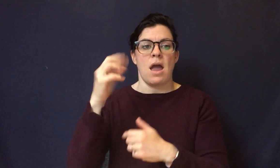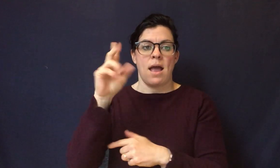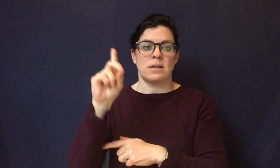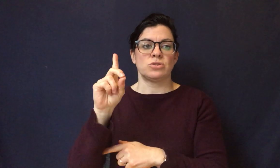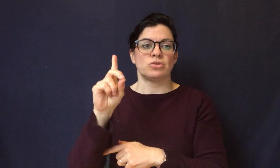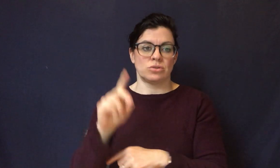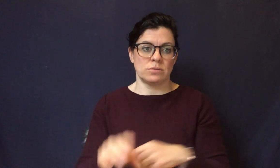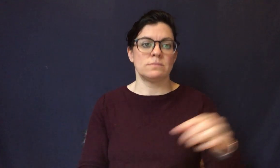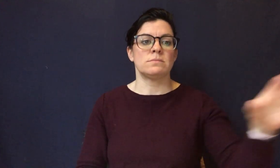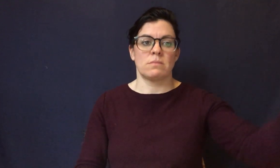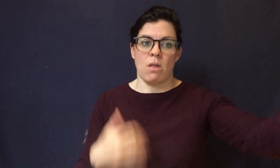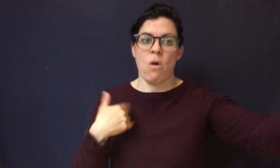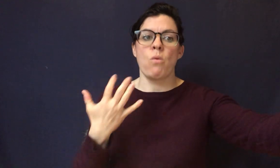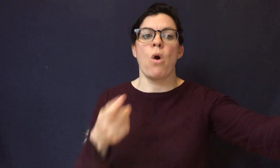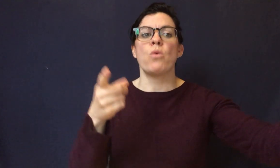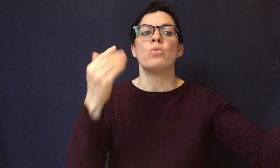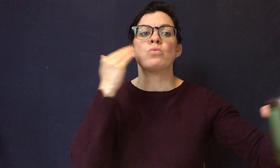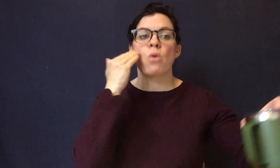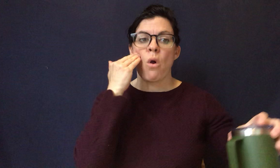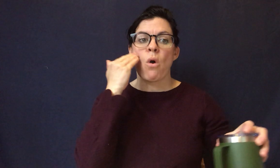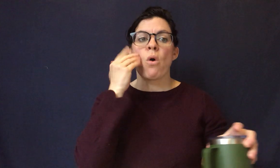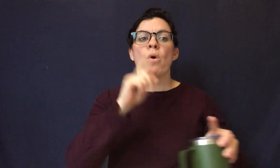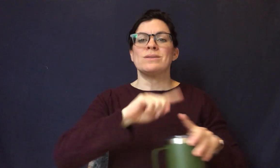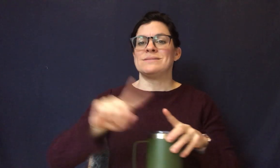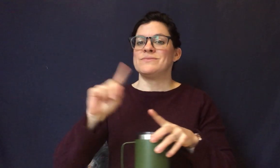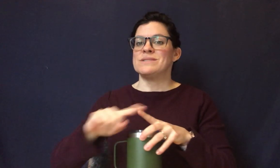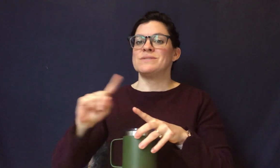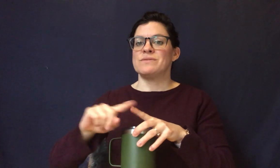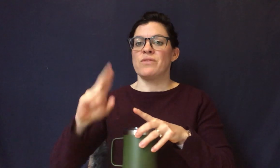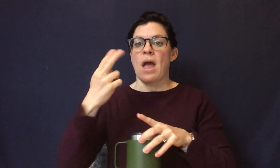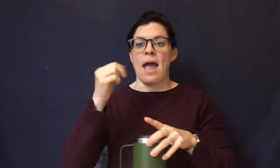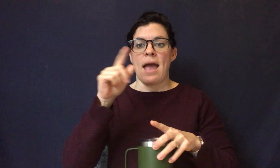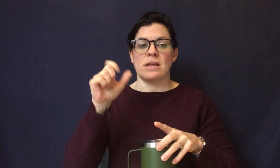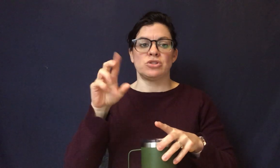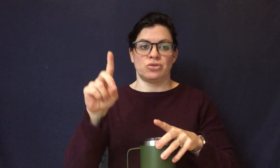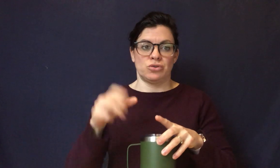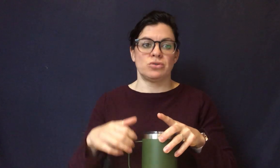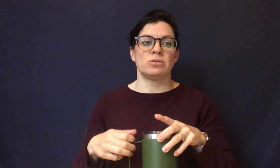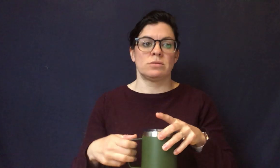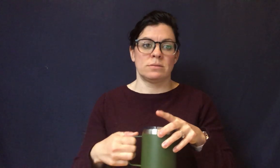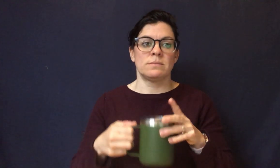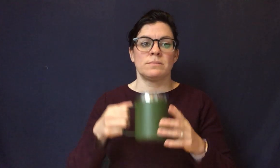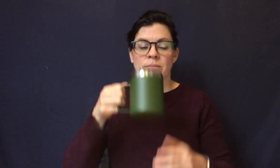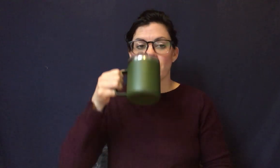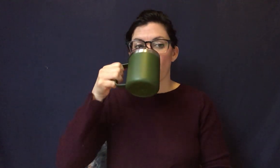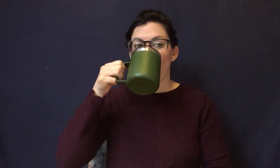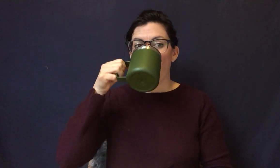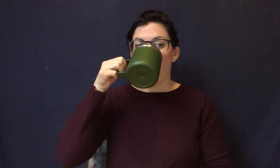fires because you really should know the types of fires by now. So Megan, what is a type A